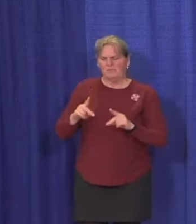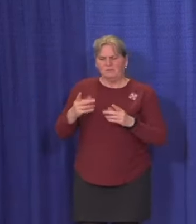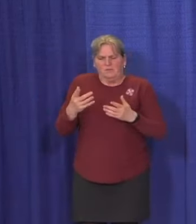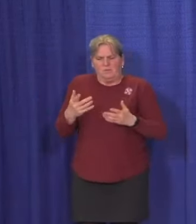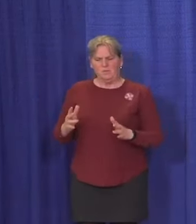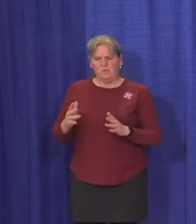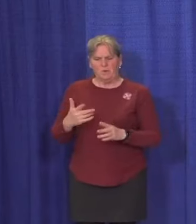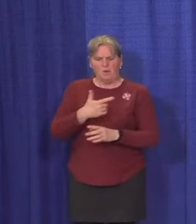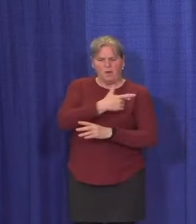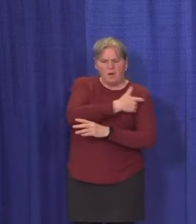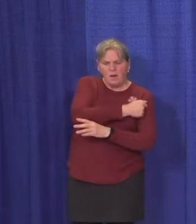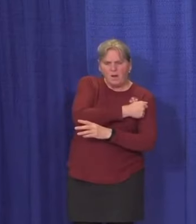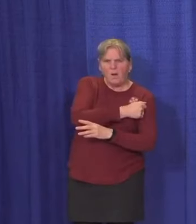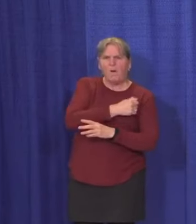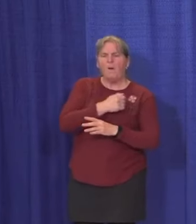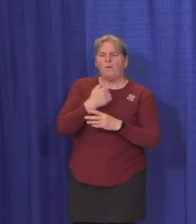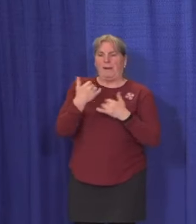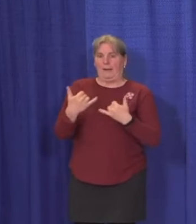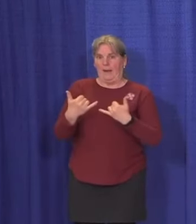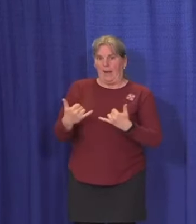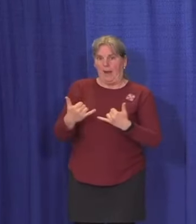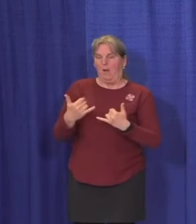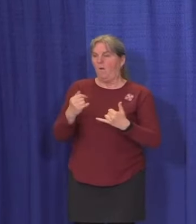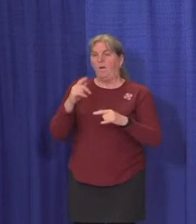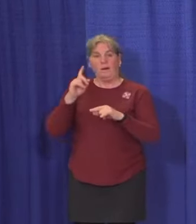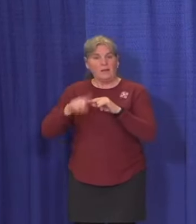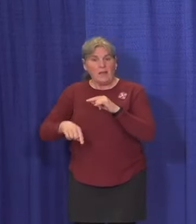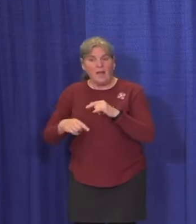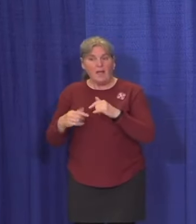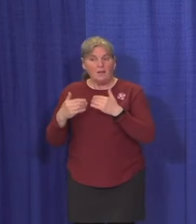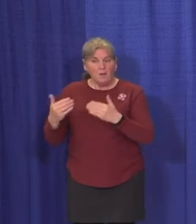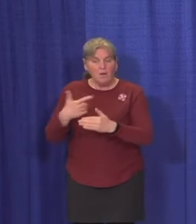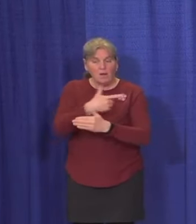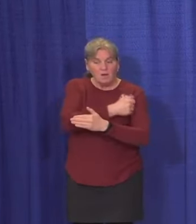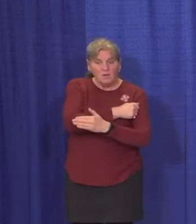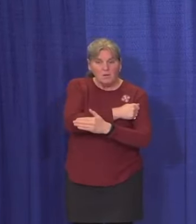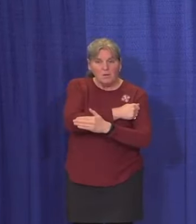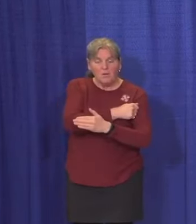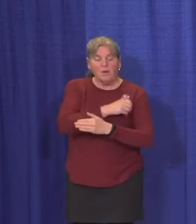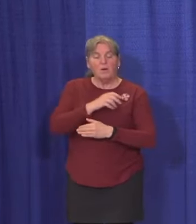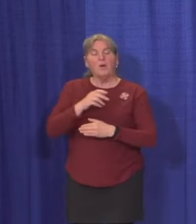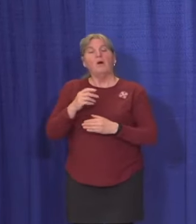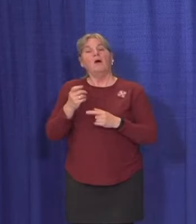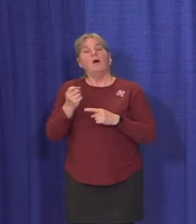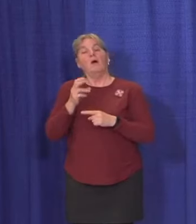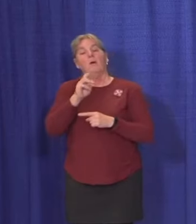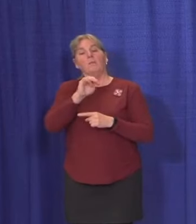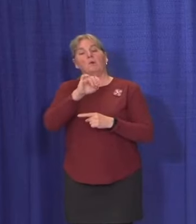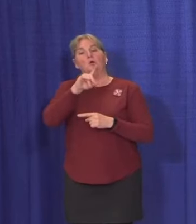get children vaccinated at this time, we do anticipate that Moderna will be approved and